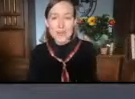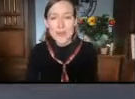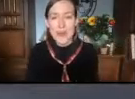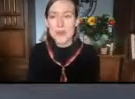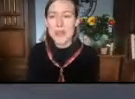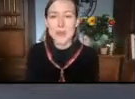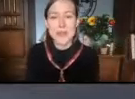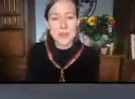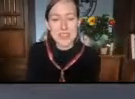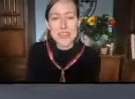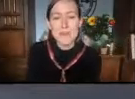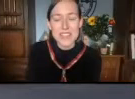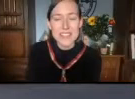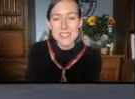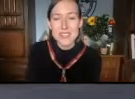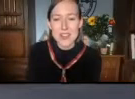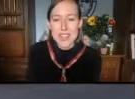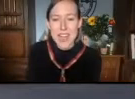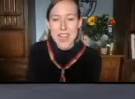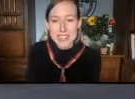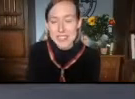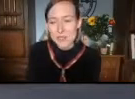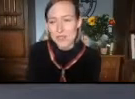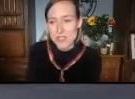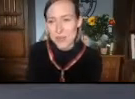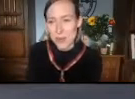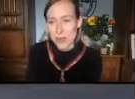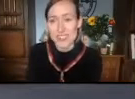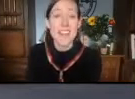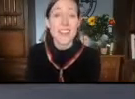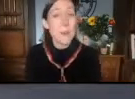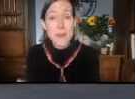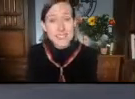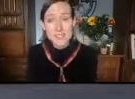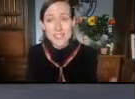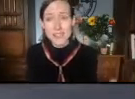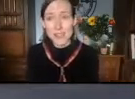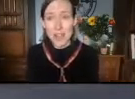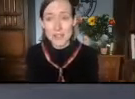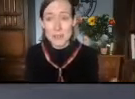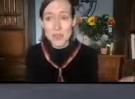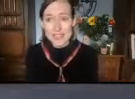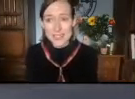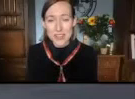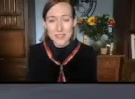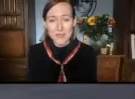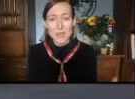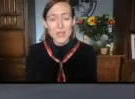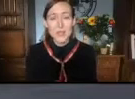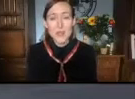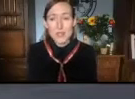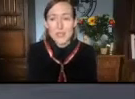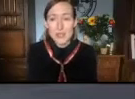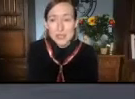Now, requirement number 3 is to learn at least 50 words. That might sound like a lot, but guess what?